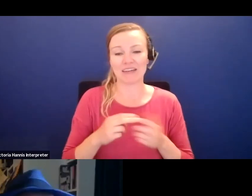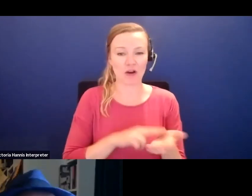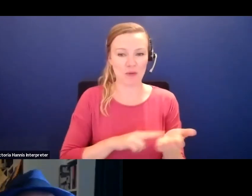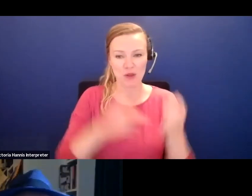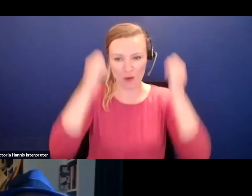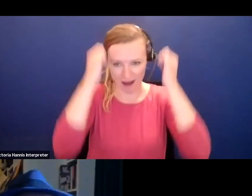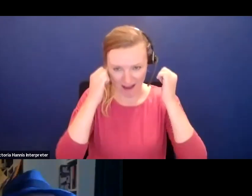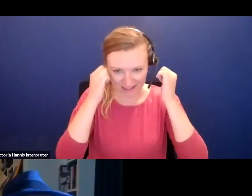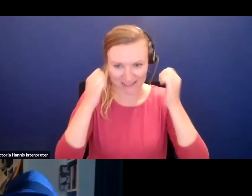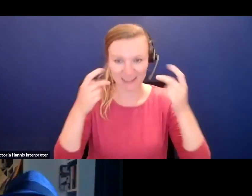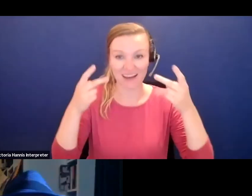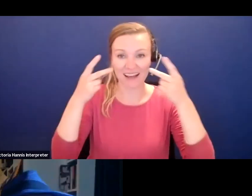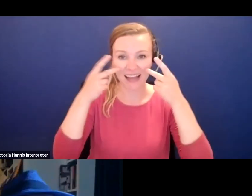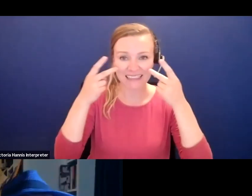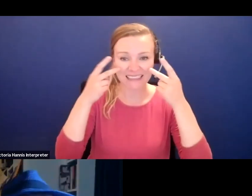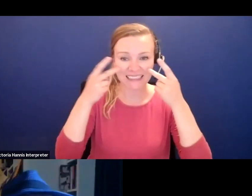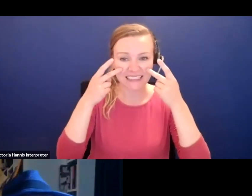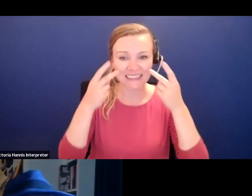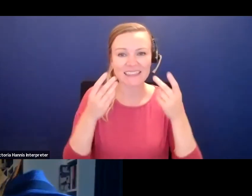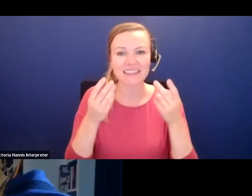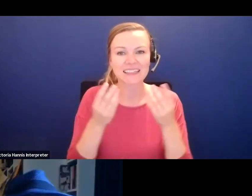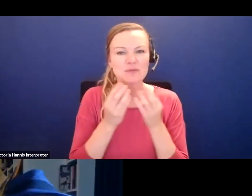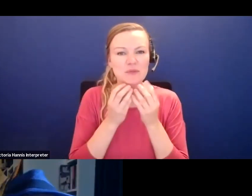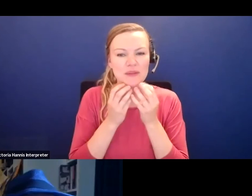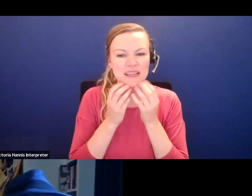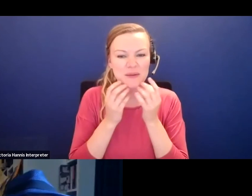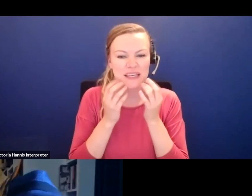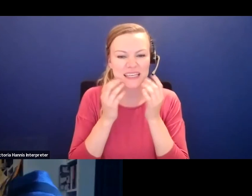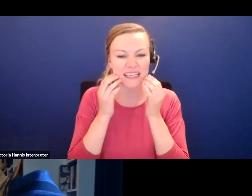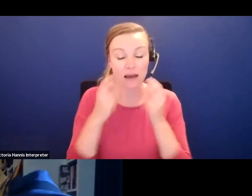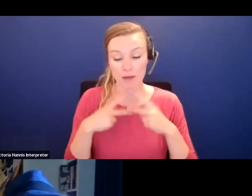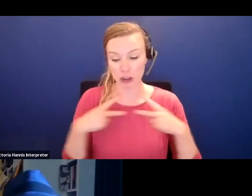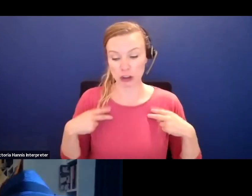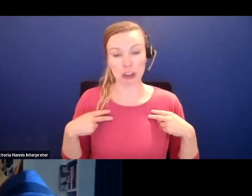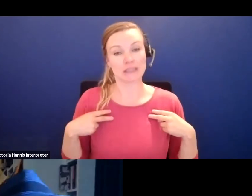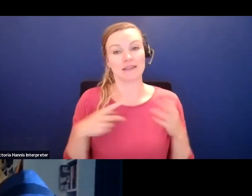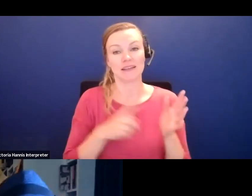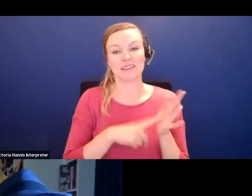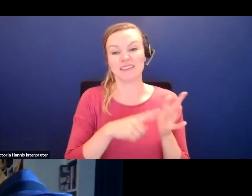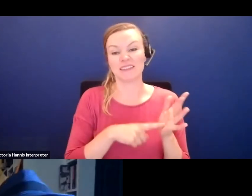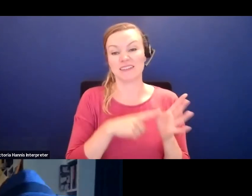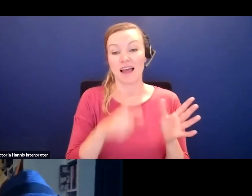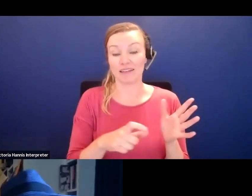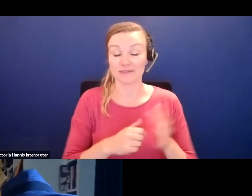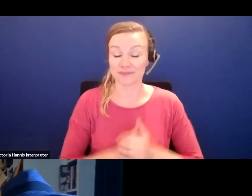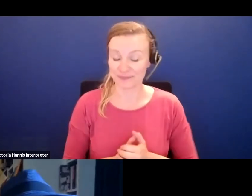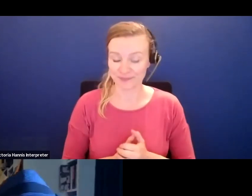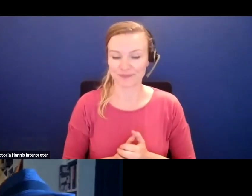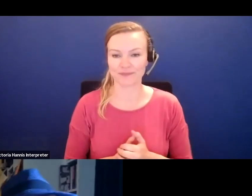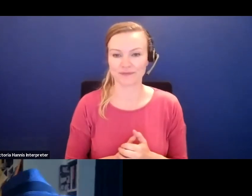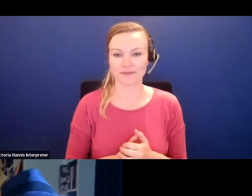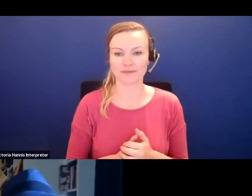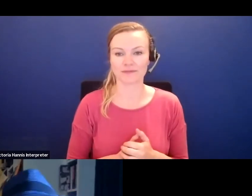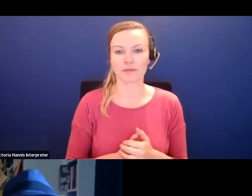glasses, a very light beard and a lilac shirt. So I'm going to just run through a little bit